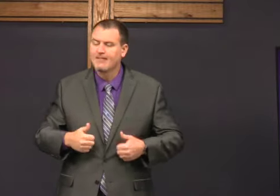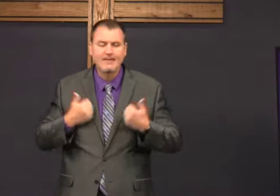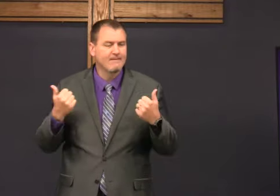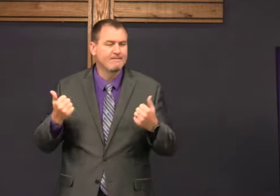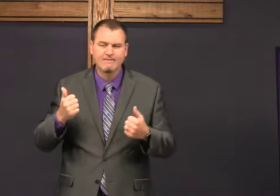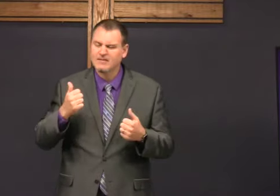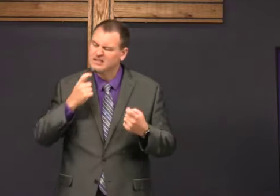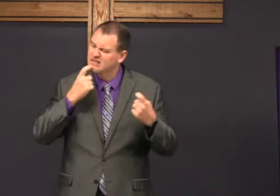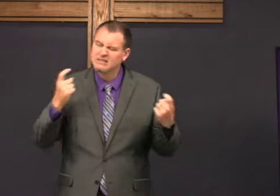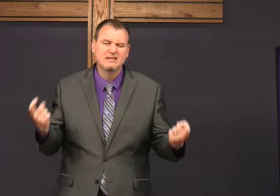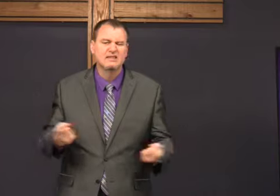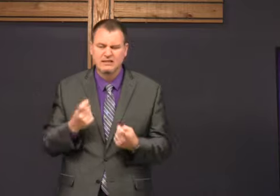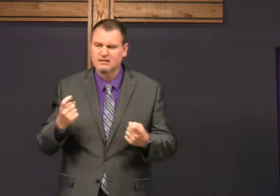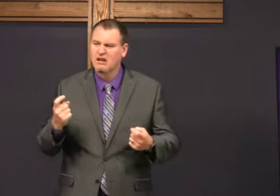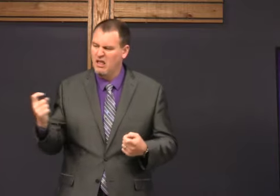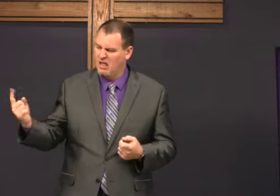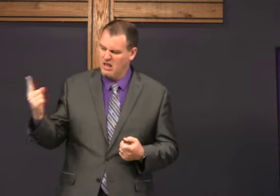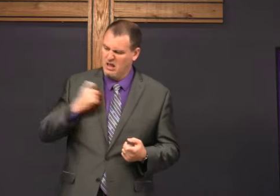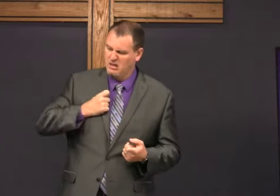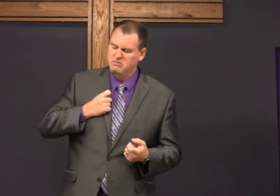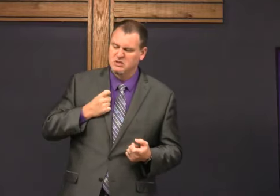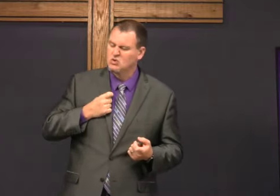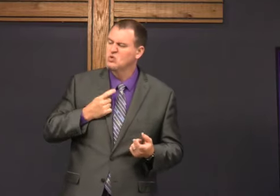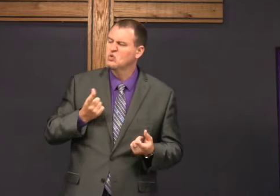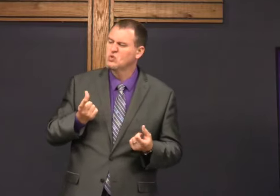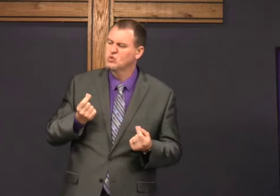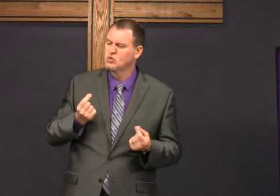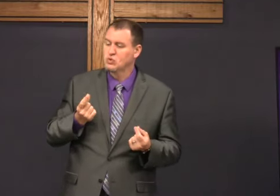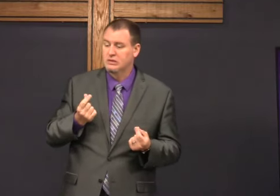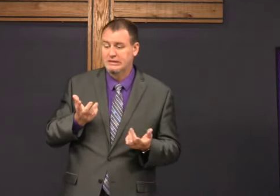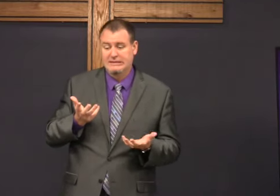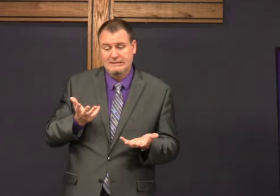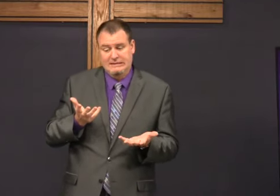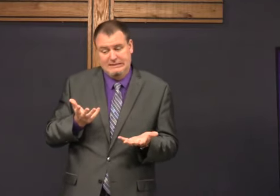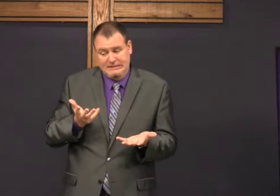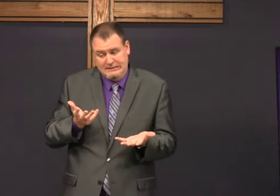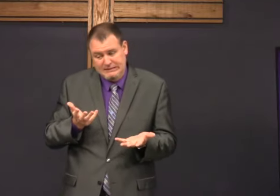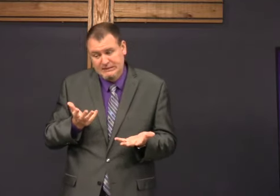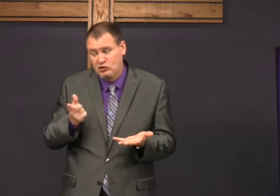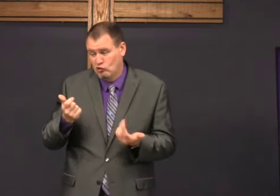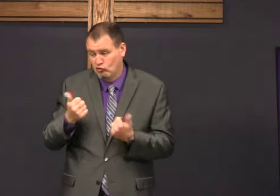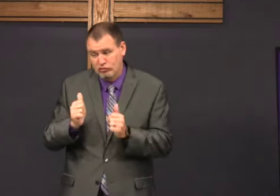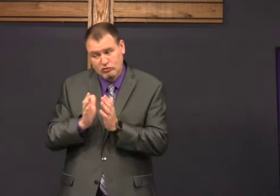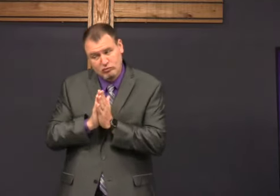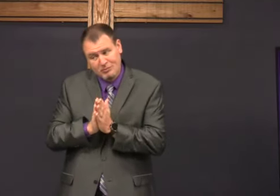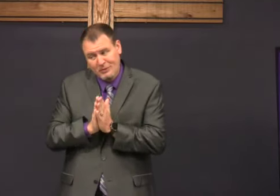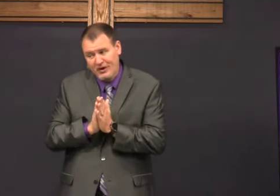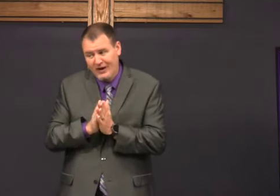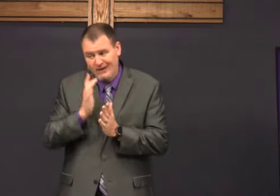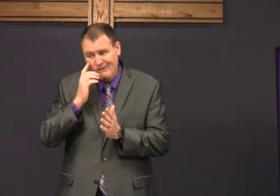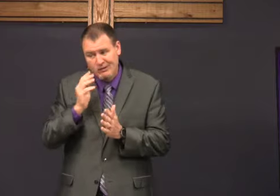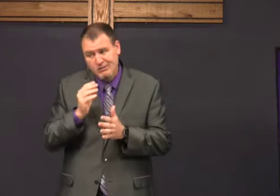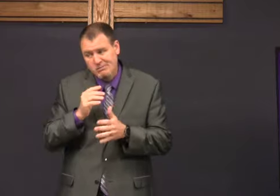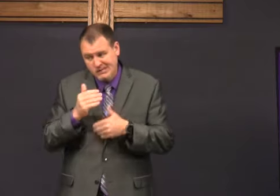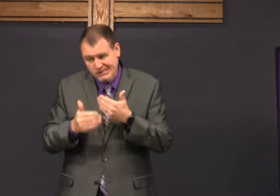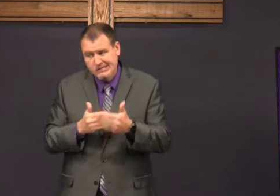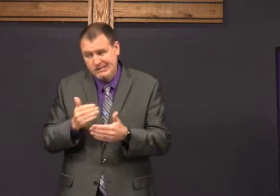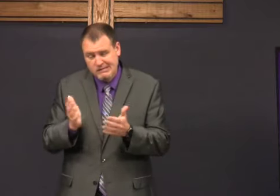Has sinned. He's living in sin. And they asked me what to do. Well, I can pray with